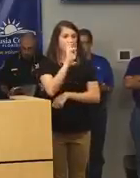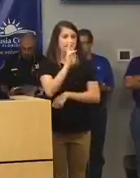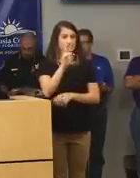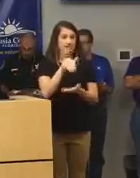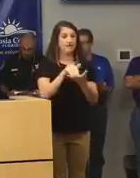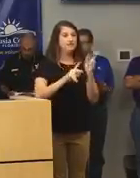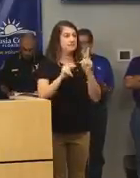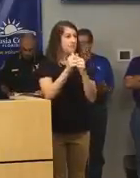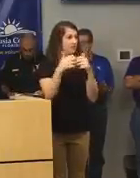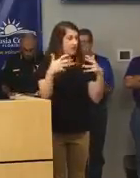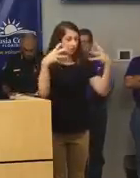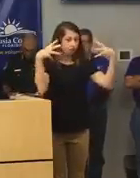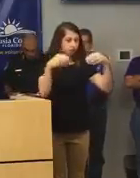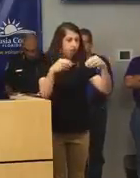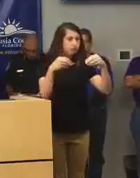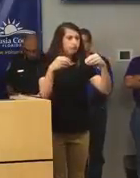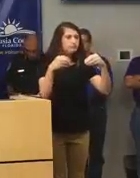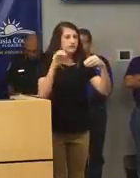have power, or 80%.